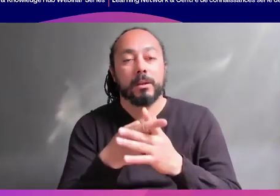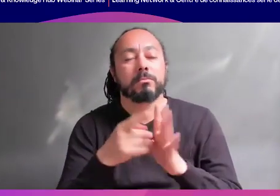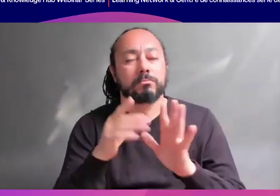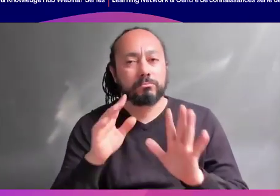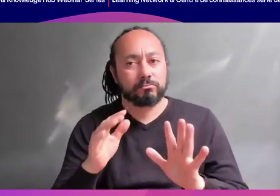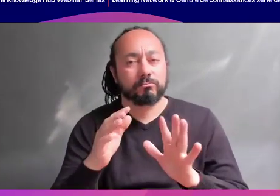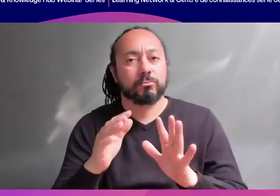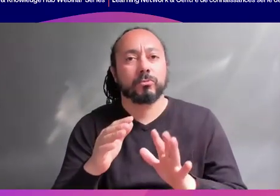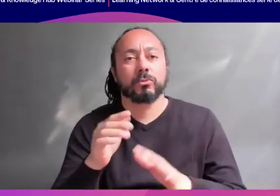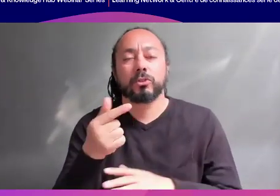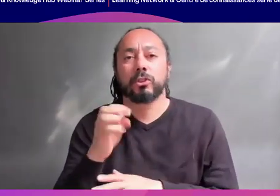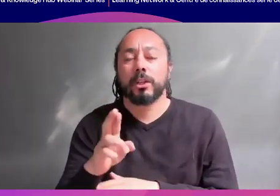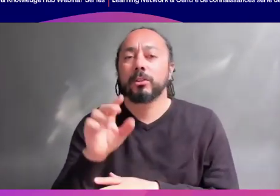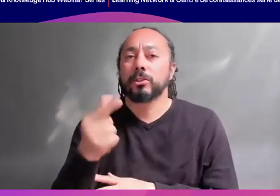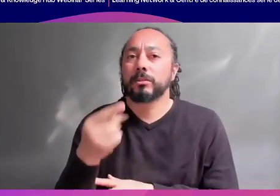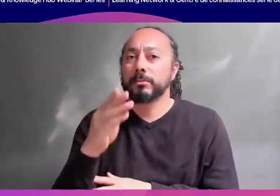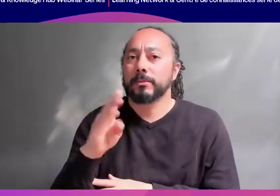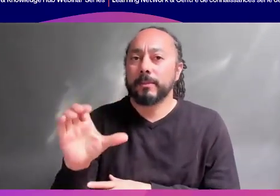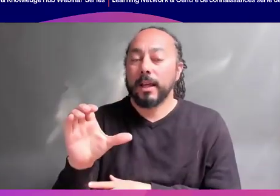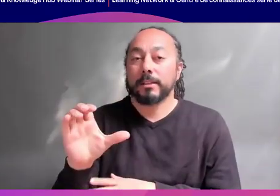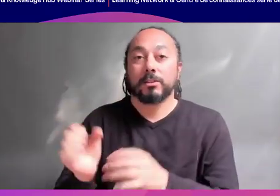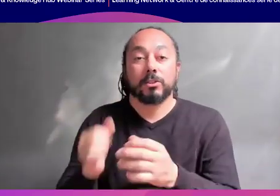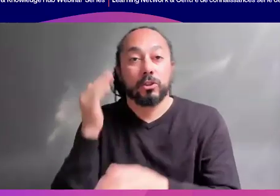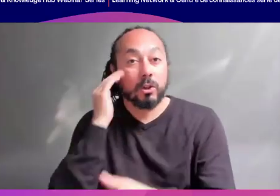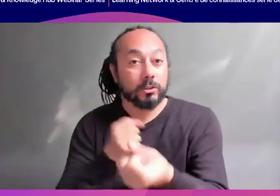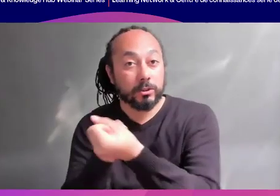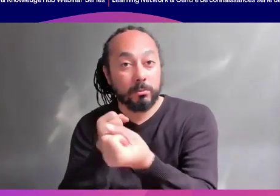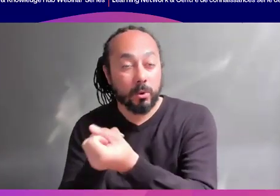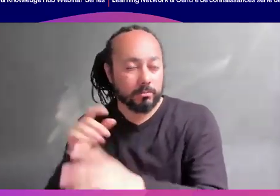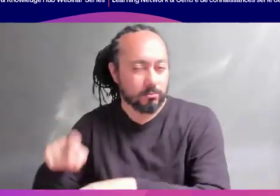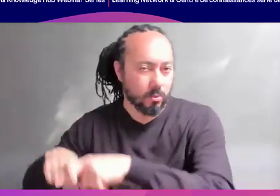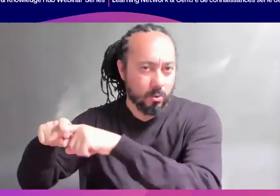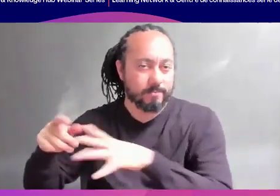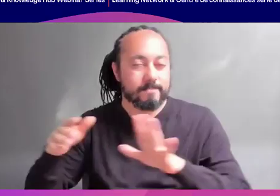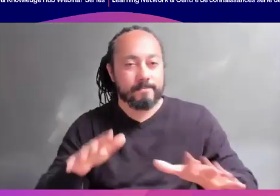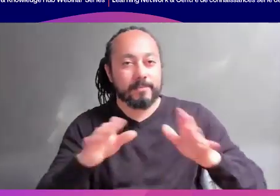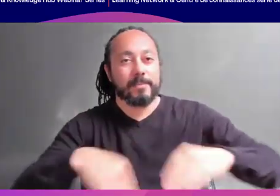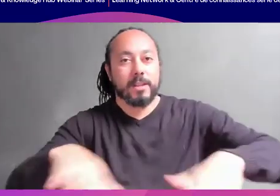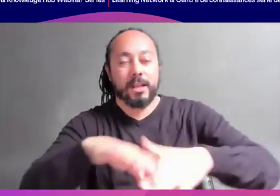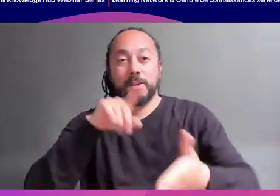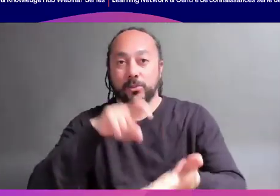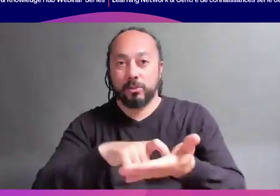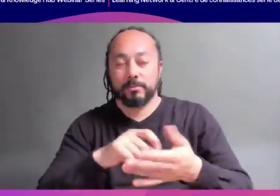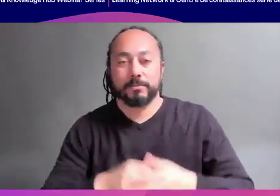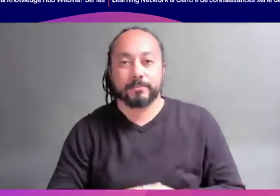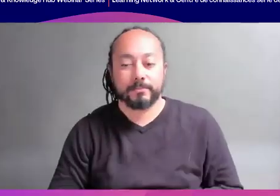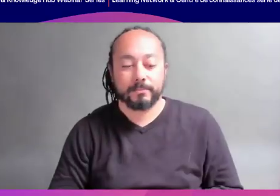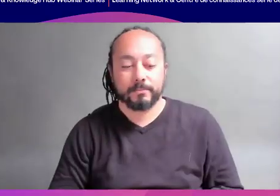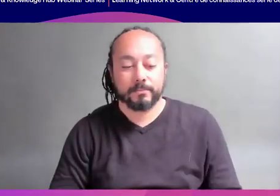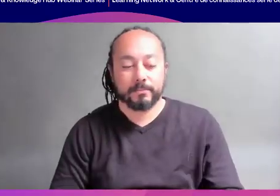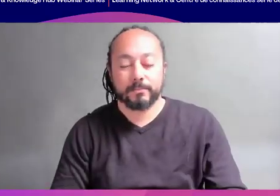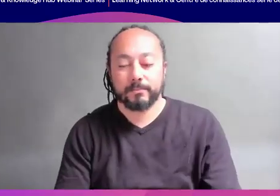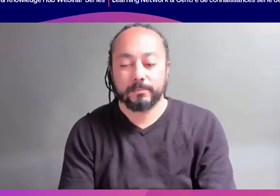support. I want to start with a land acknowledgement. I want to acknowledge that our work is located on the